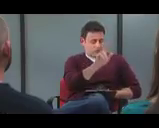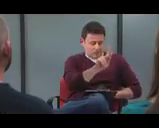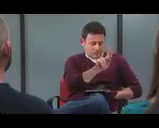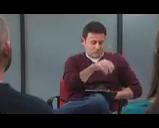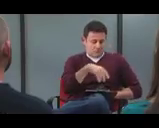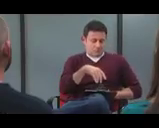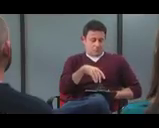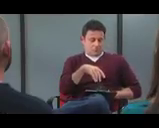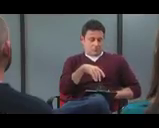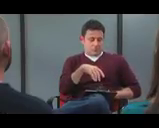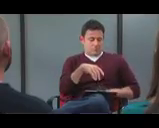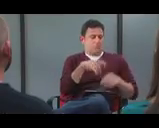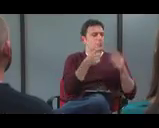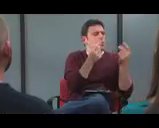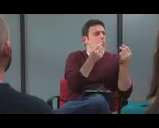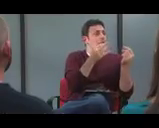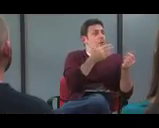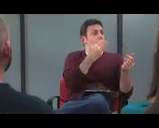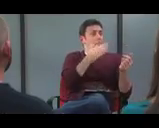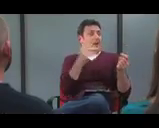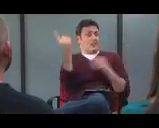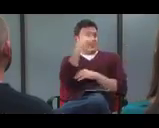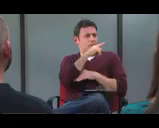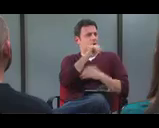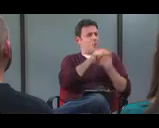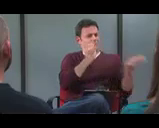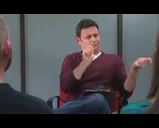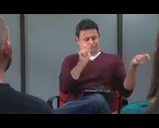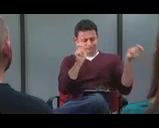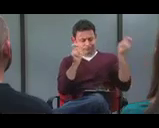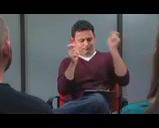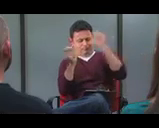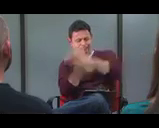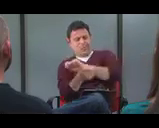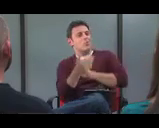What do you do to turn a bad day around and make it a good day?